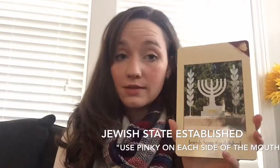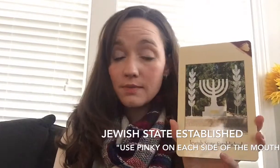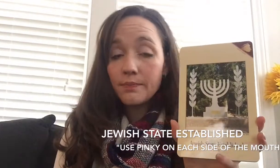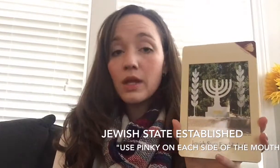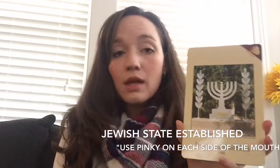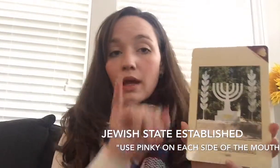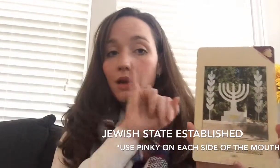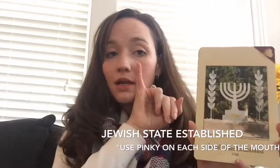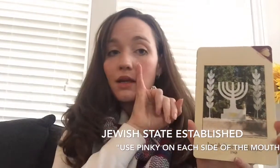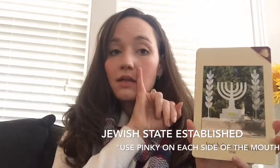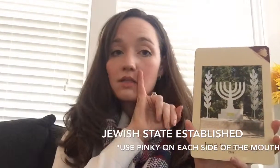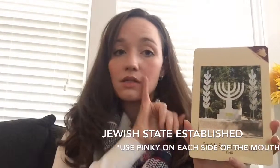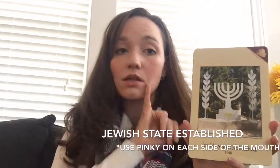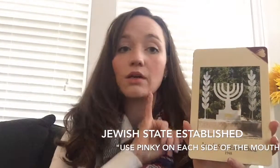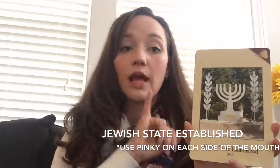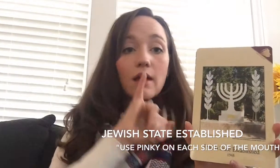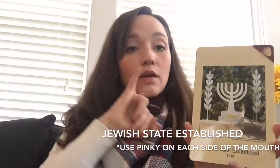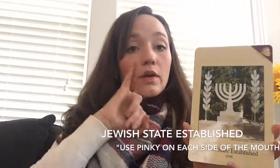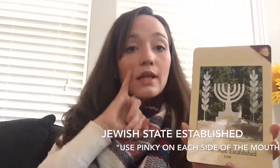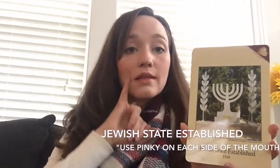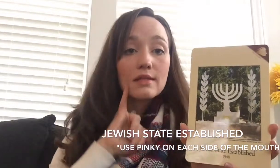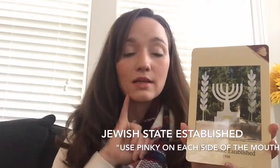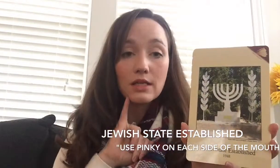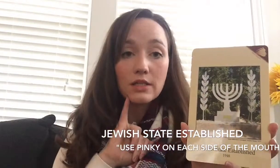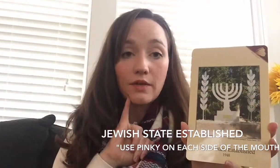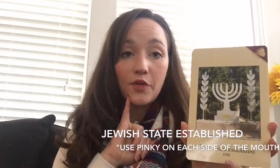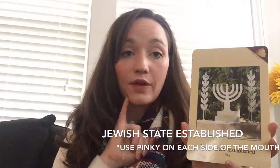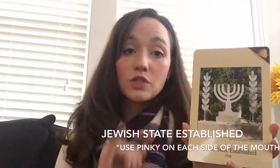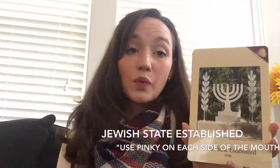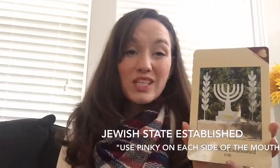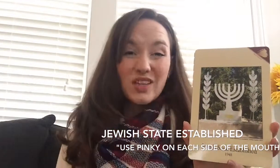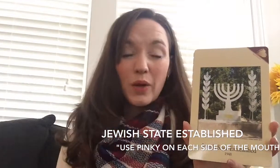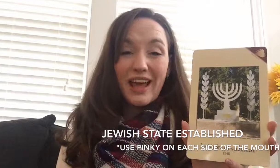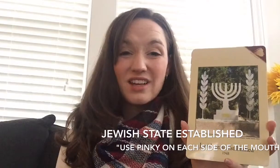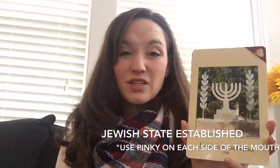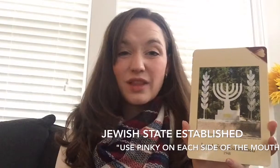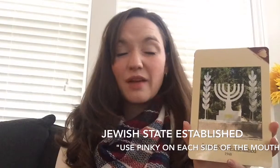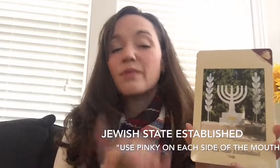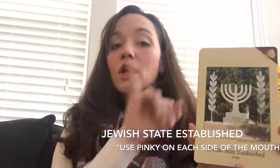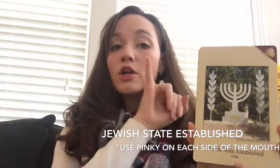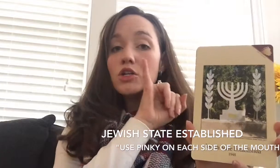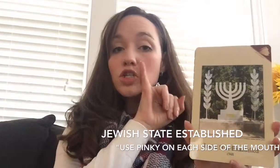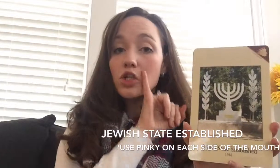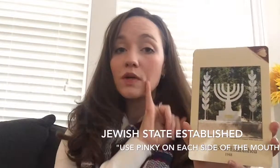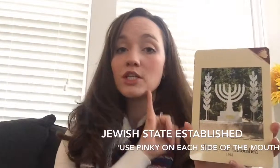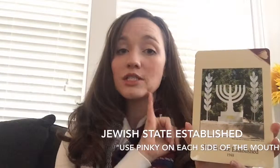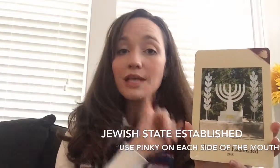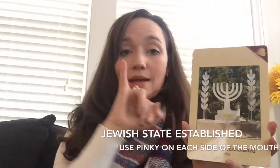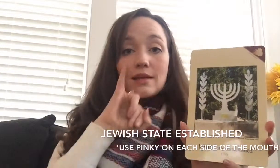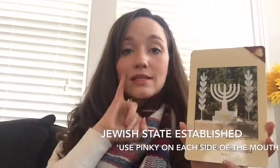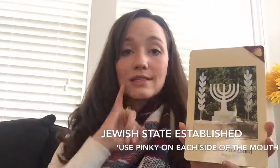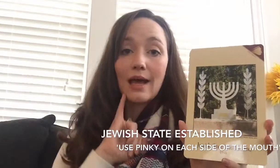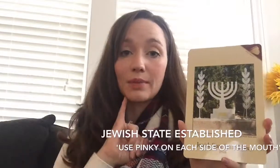Judaism, and it is your hand going like this on each side of your face. So we just went ahead and do that. Jewish state